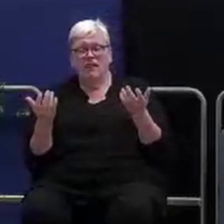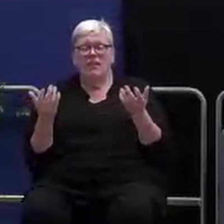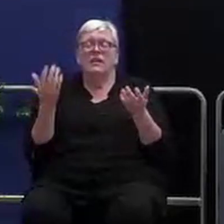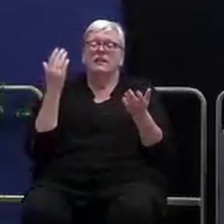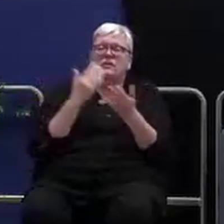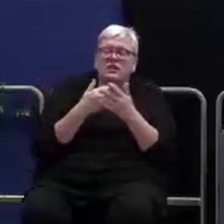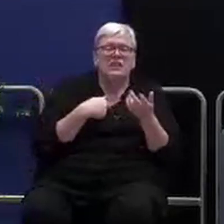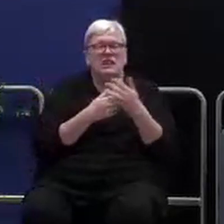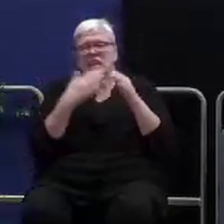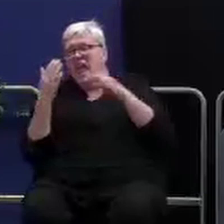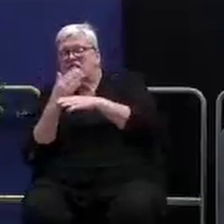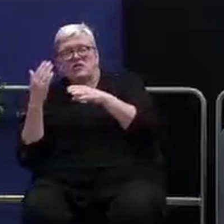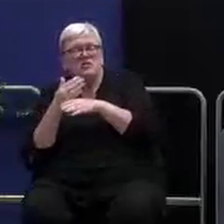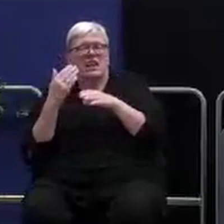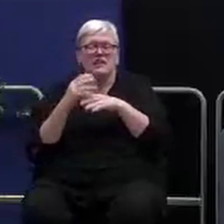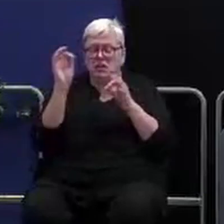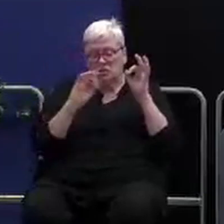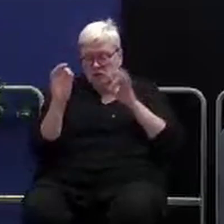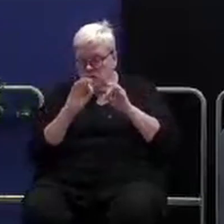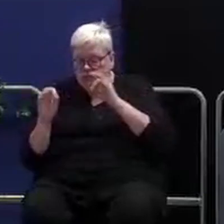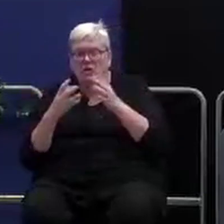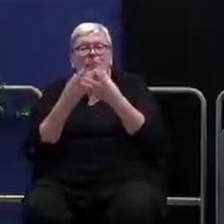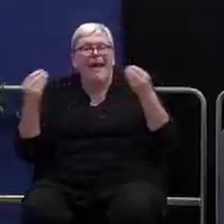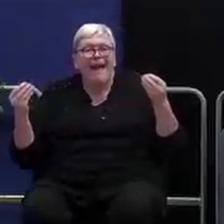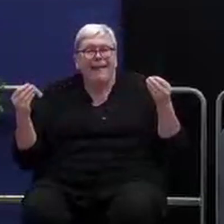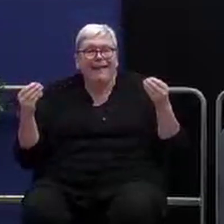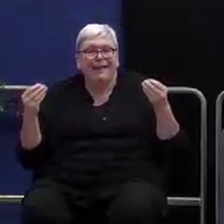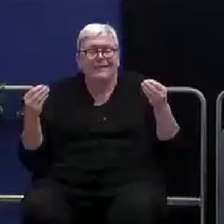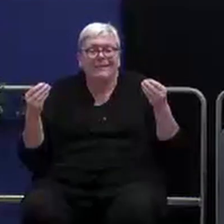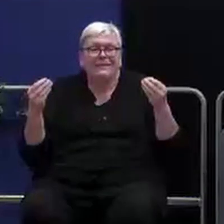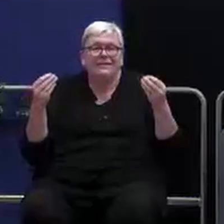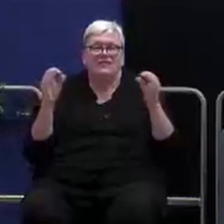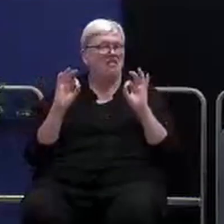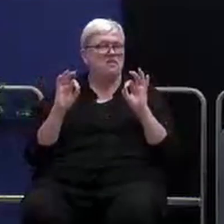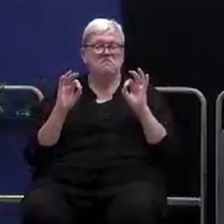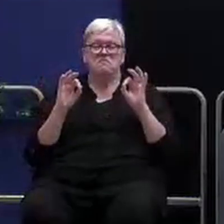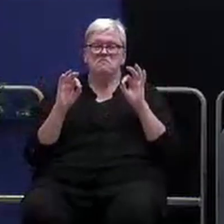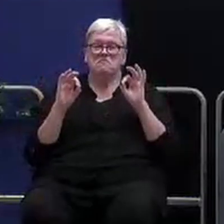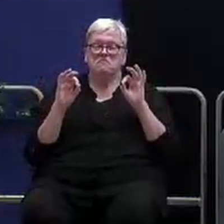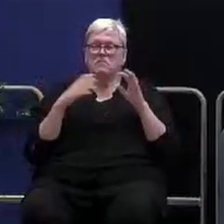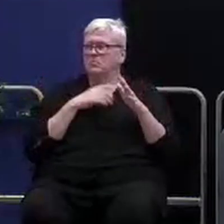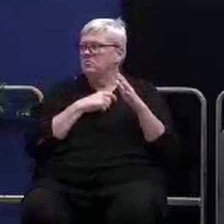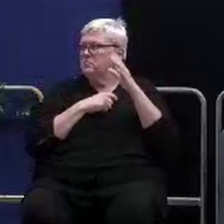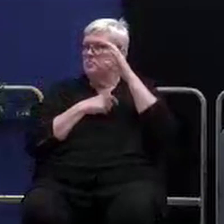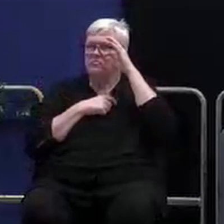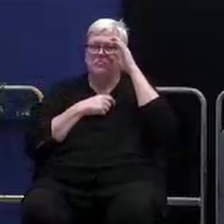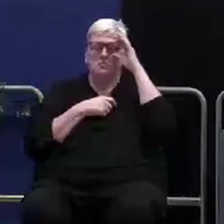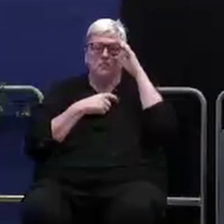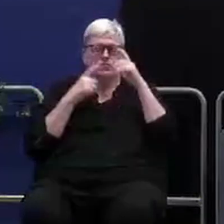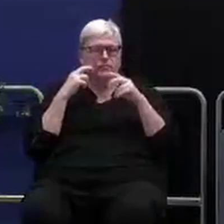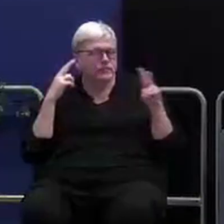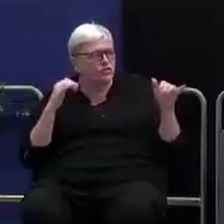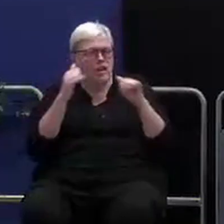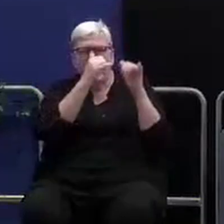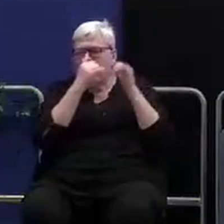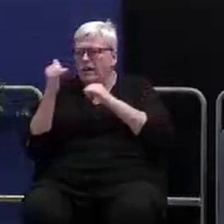calligraphic exercises, some blank cards just in case. But nothing. You start to panic. You look in the leaves of books she loved,